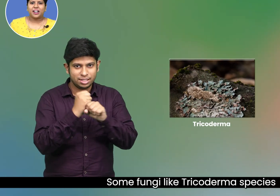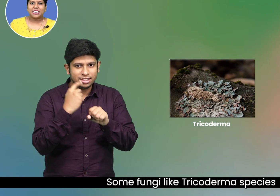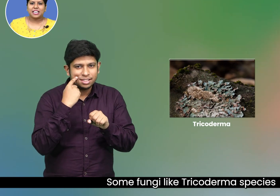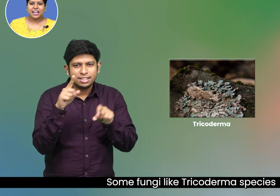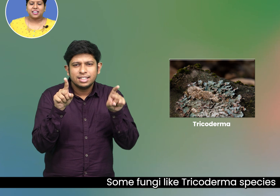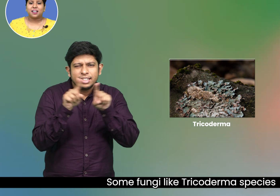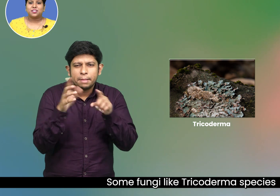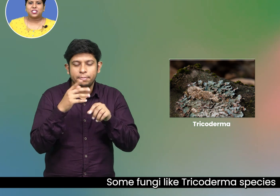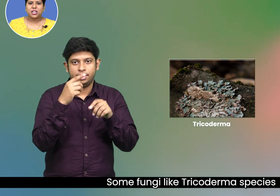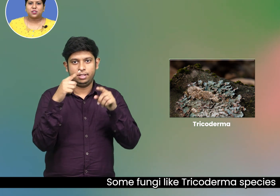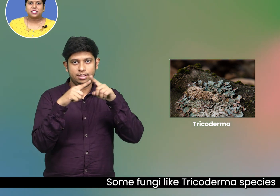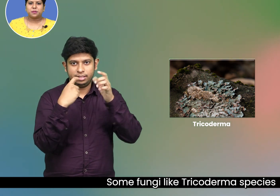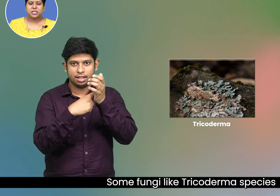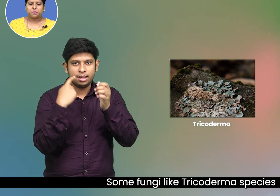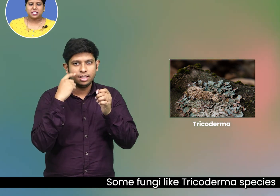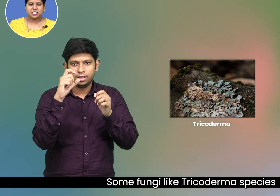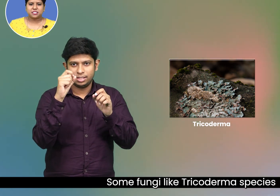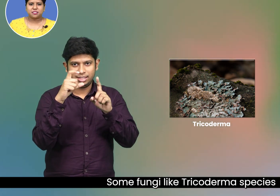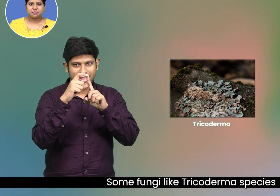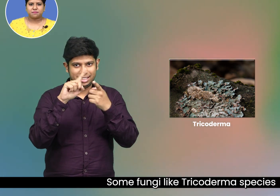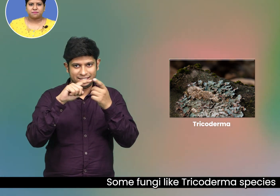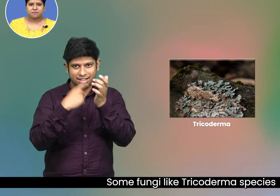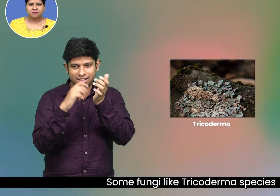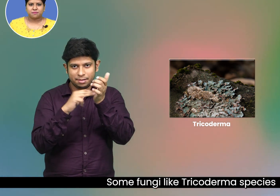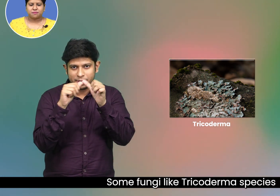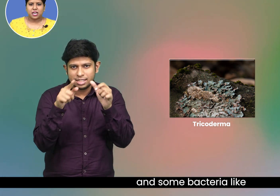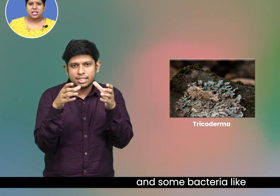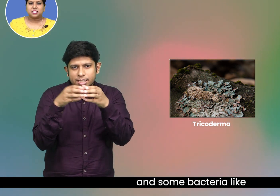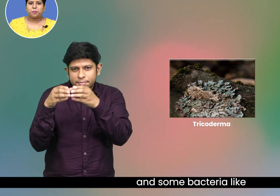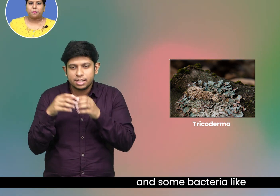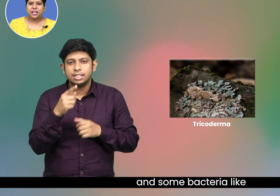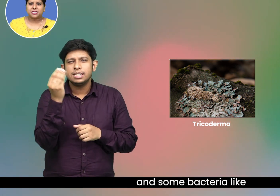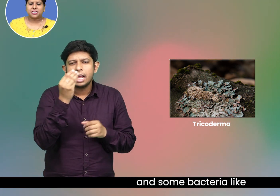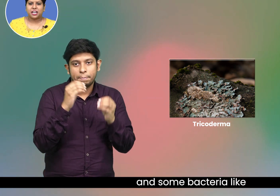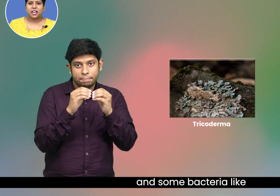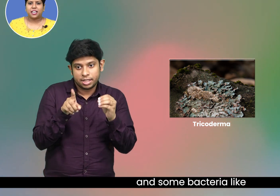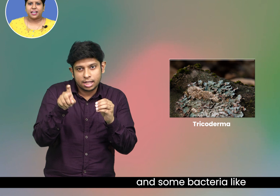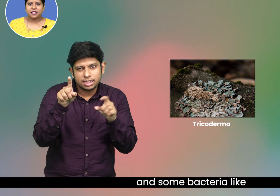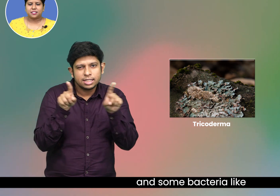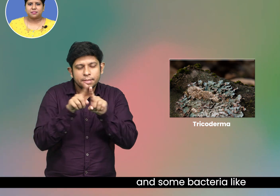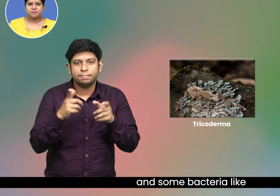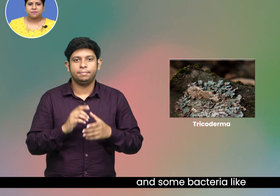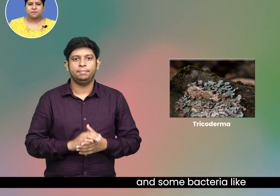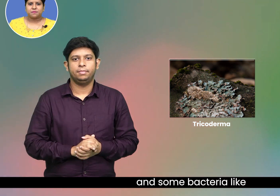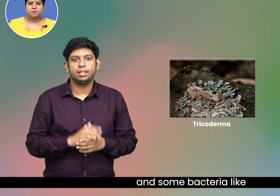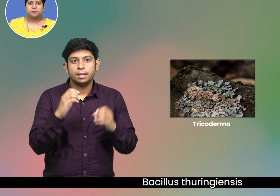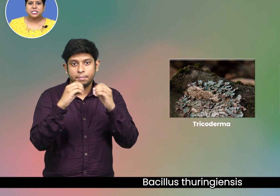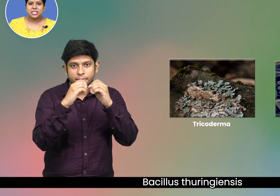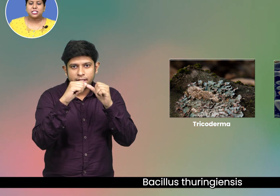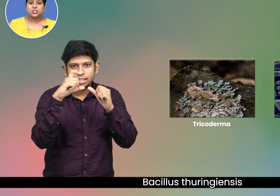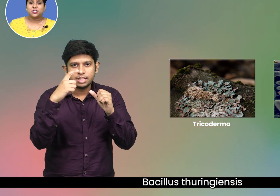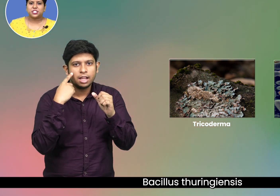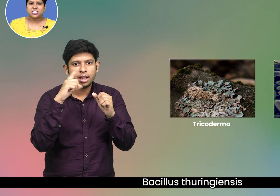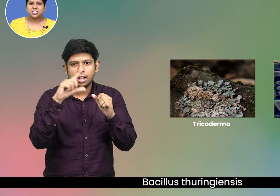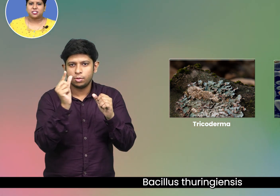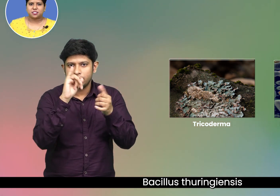Some fungi like Trichoderma species and some bacteria like